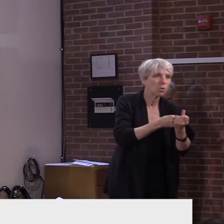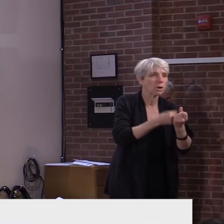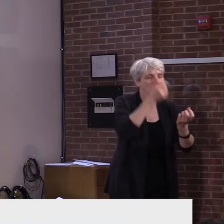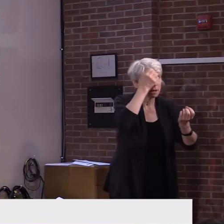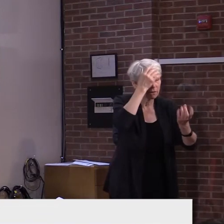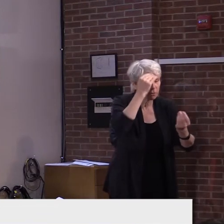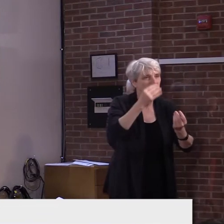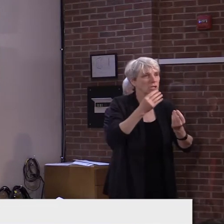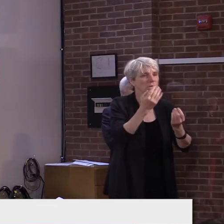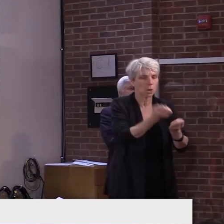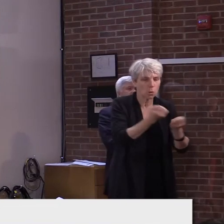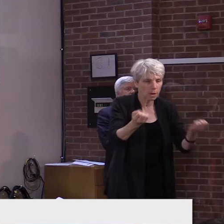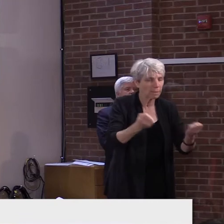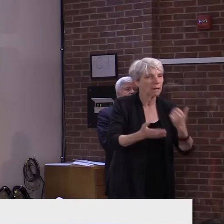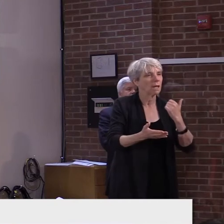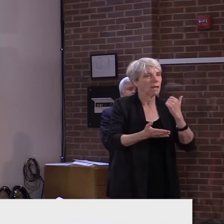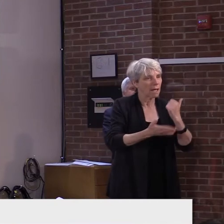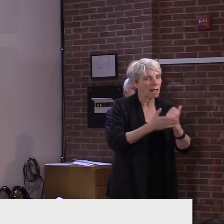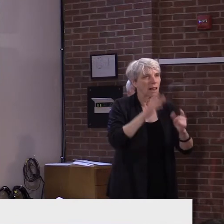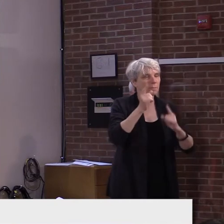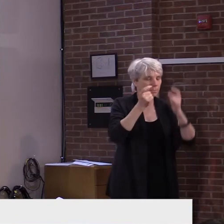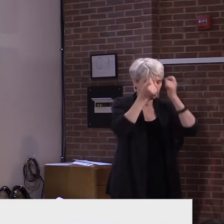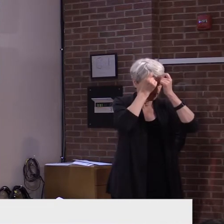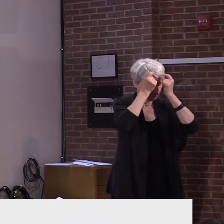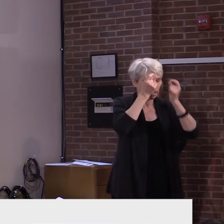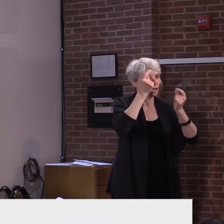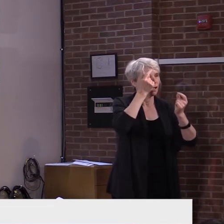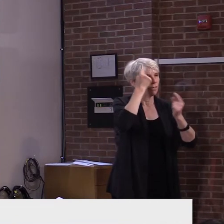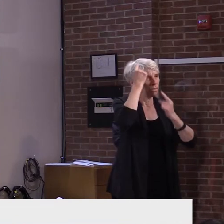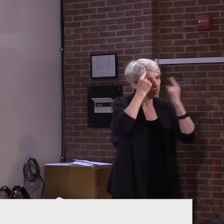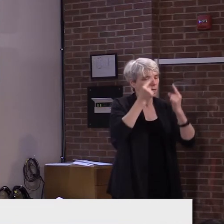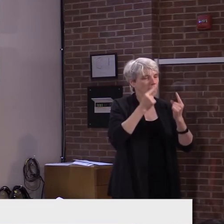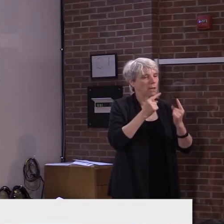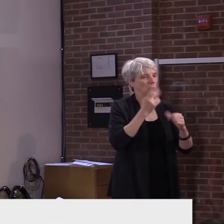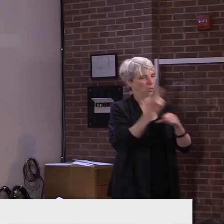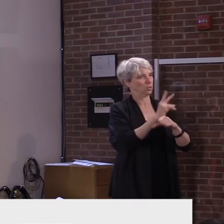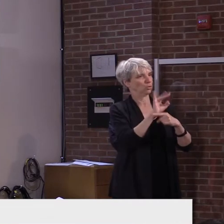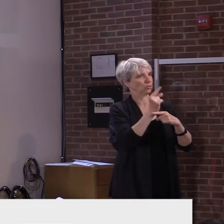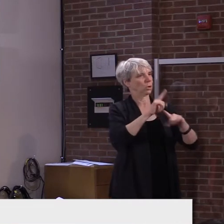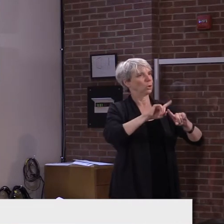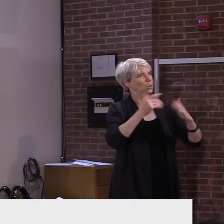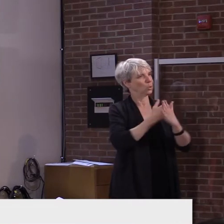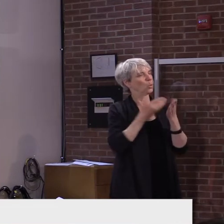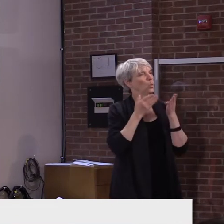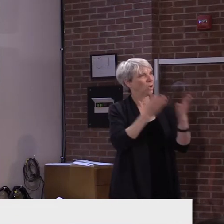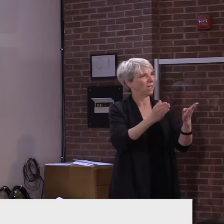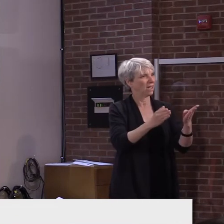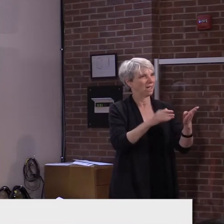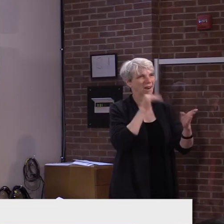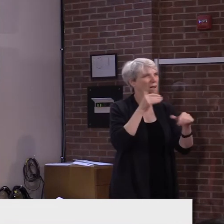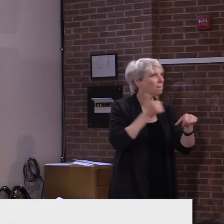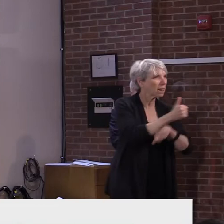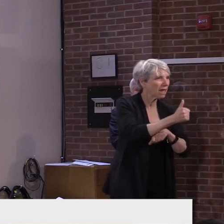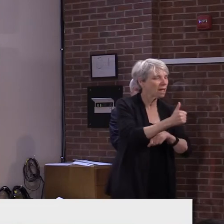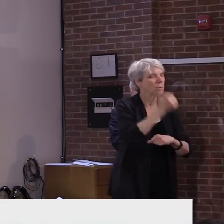to change how we view substance use disorder in Vermont. With that, I will turn it over to Dr. Levine.